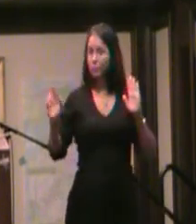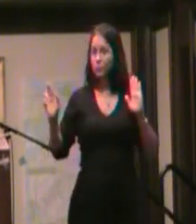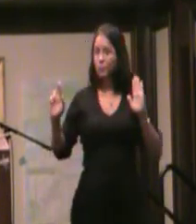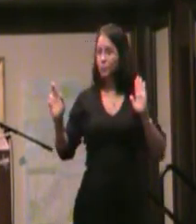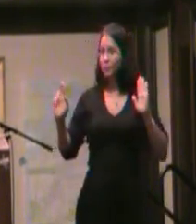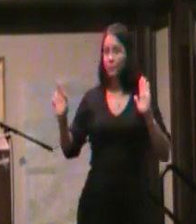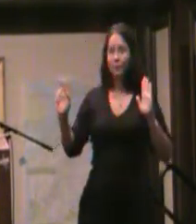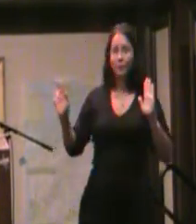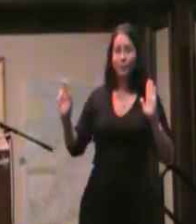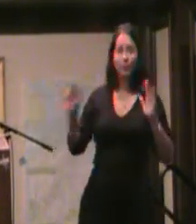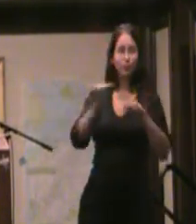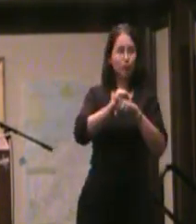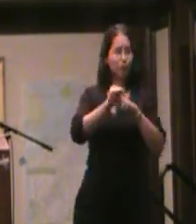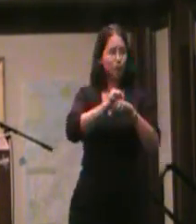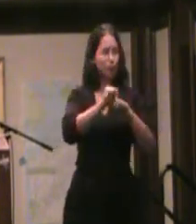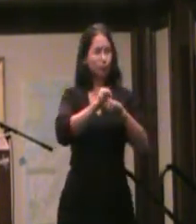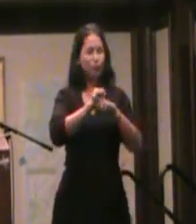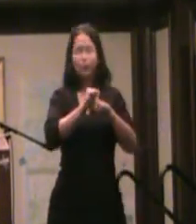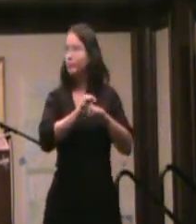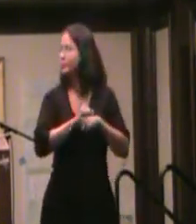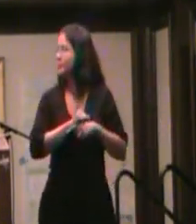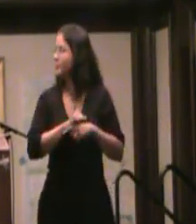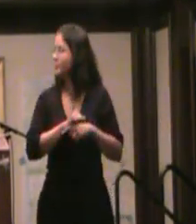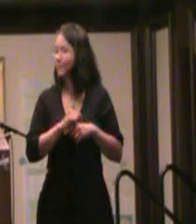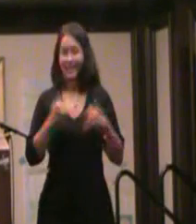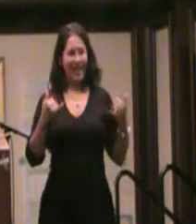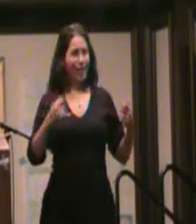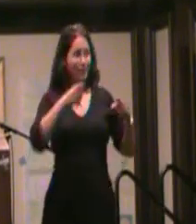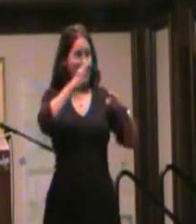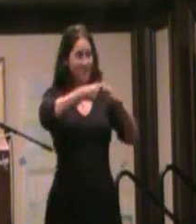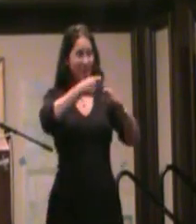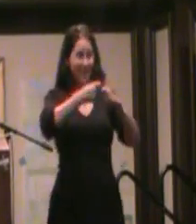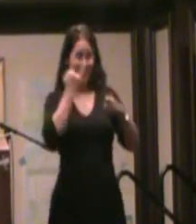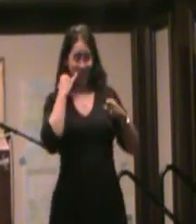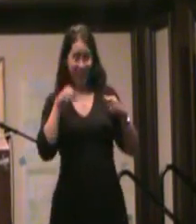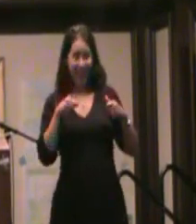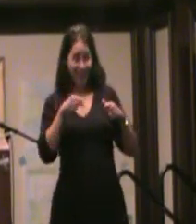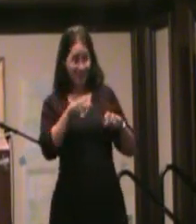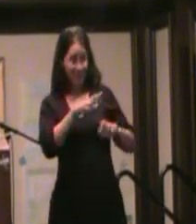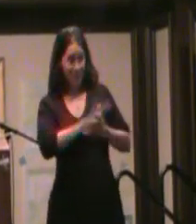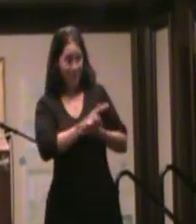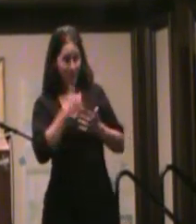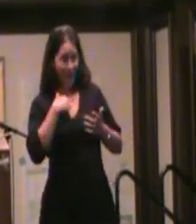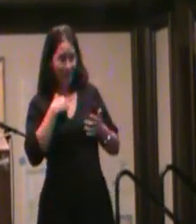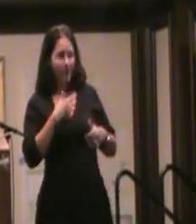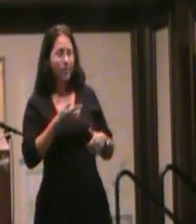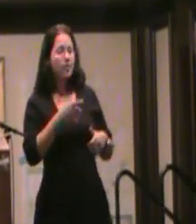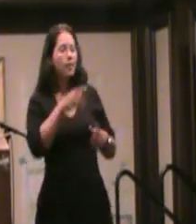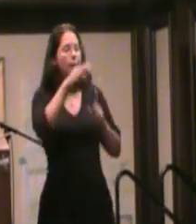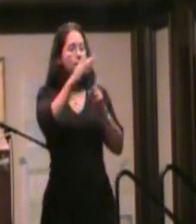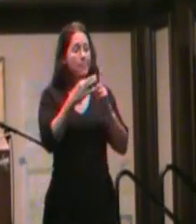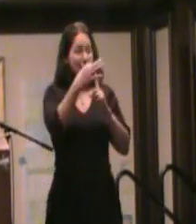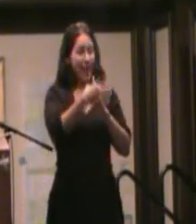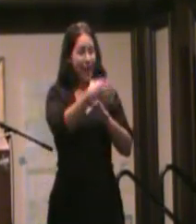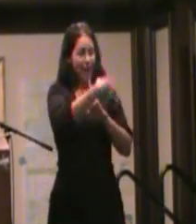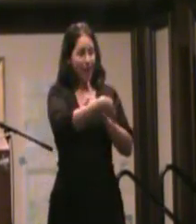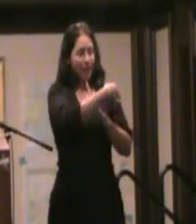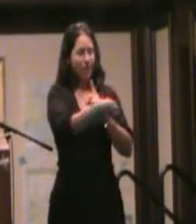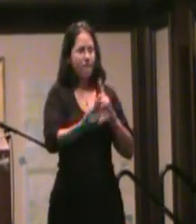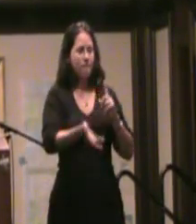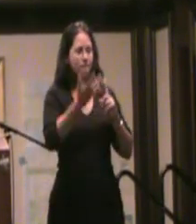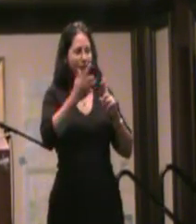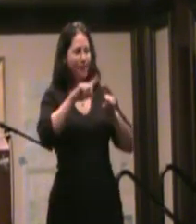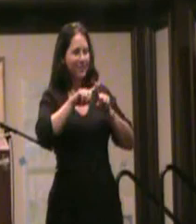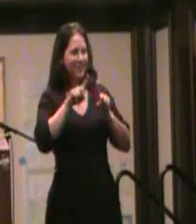minute. I want you to write down in Spanish, if you can do this, 5 words for banana.